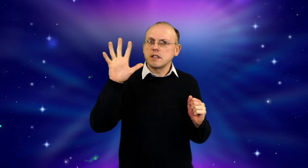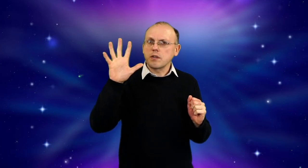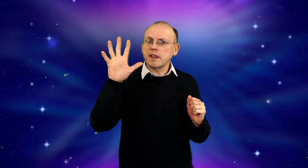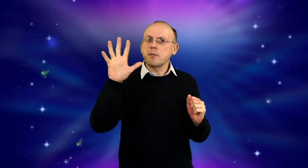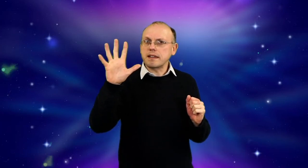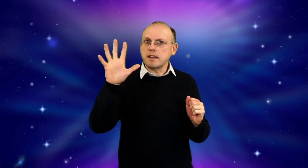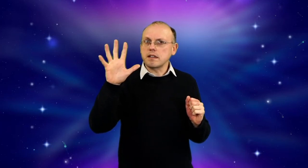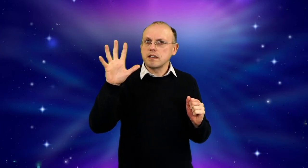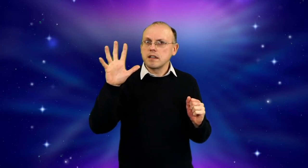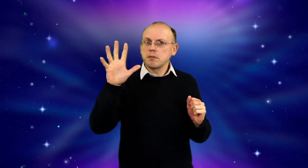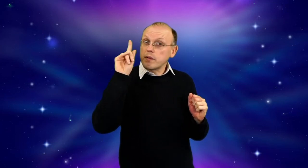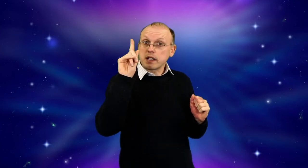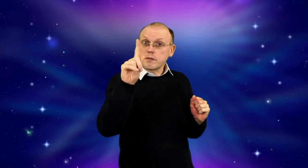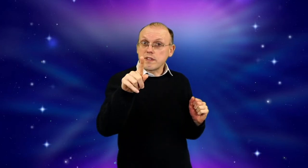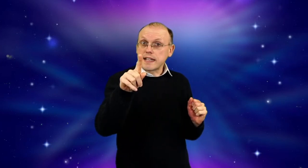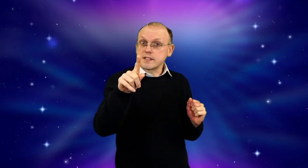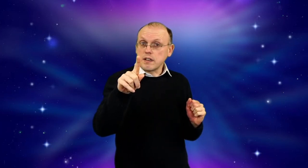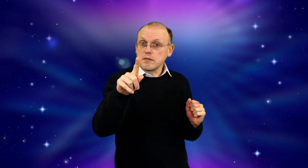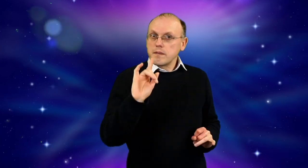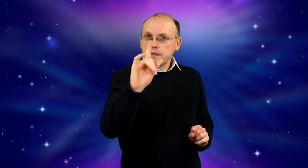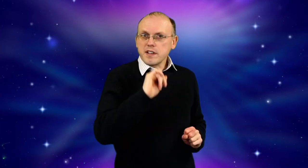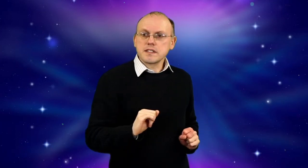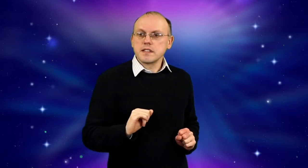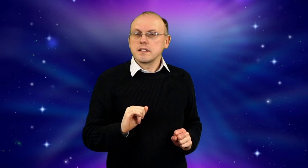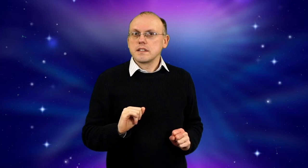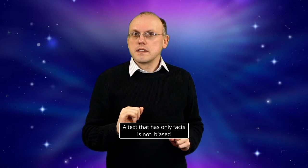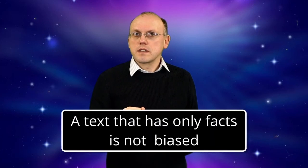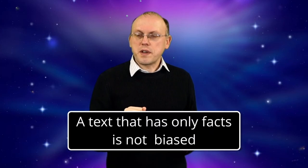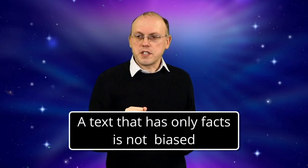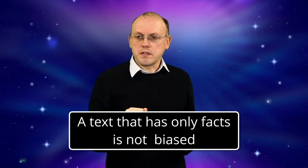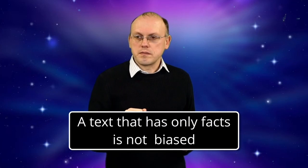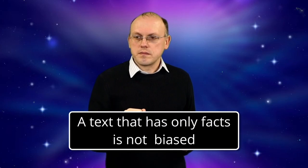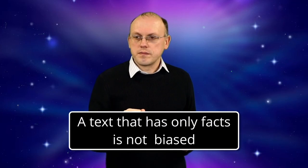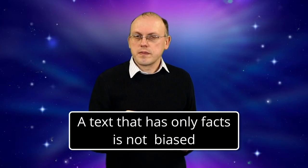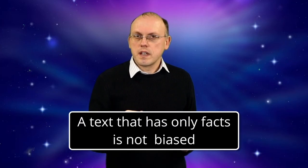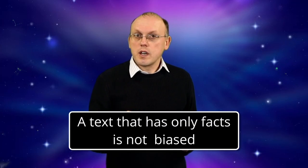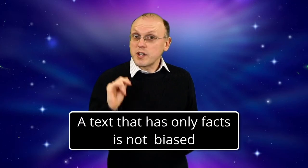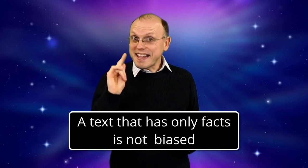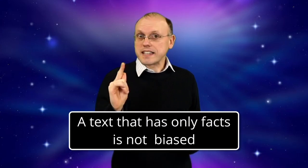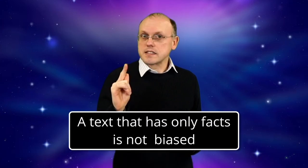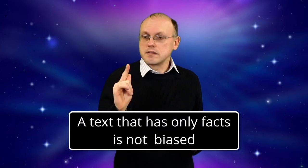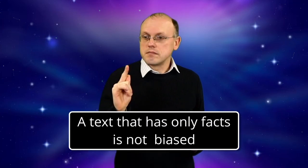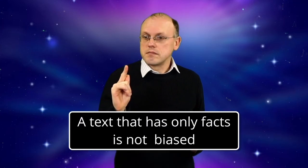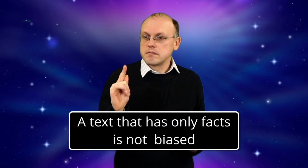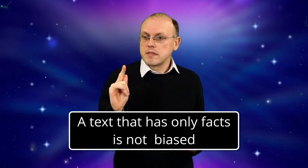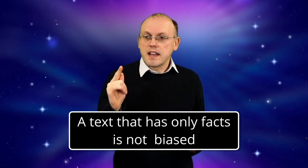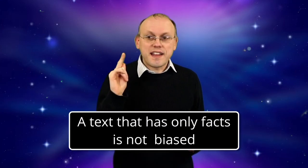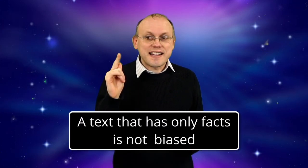think about it before I give you the answer. A first question. A text that has